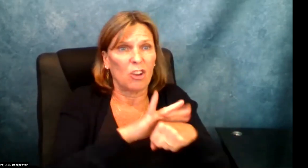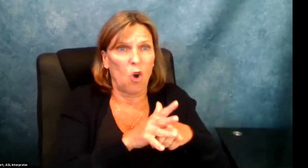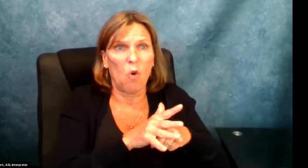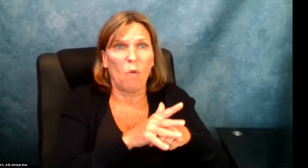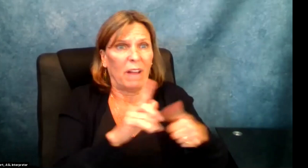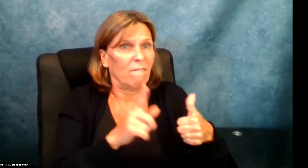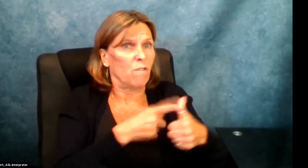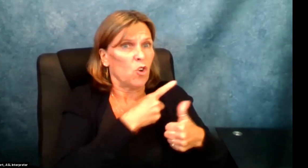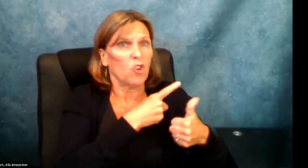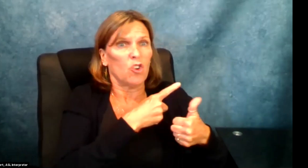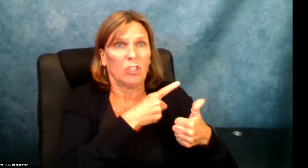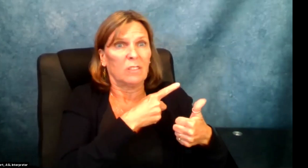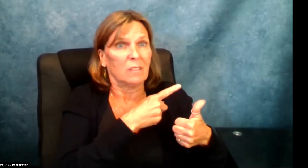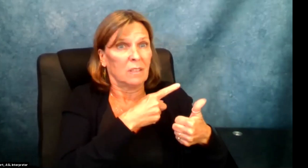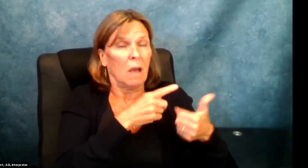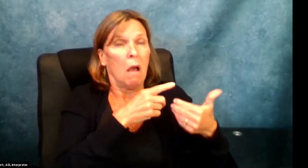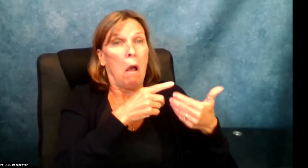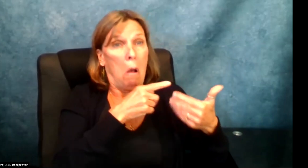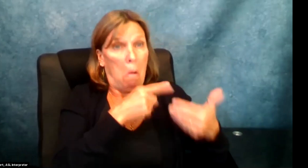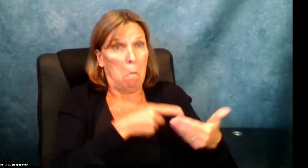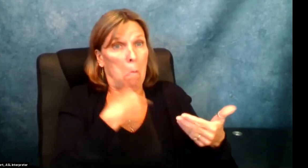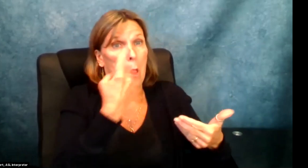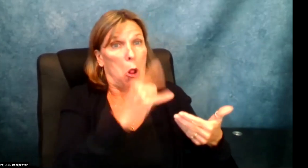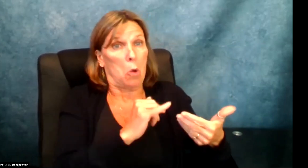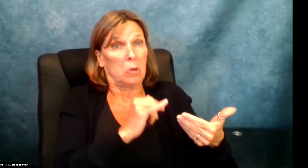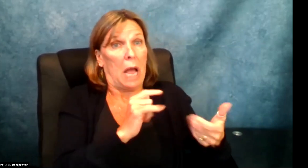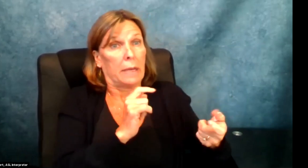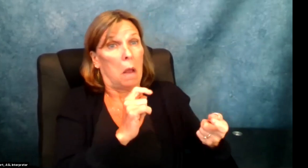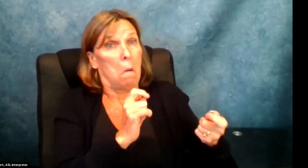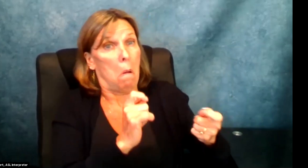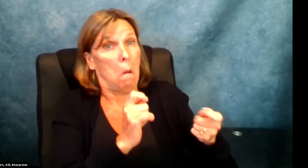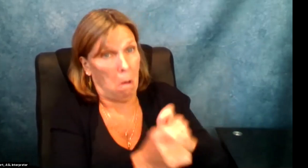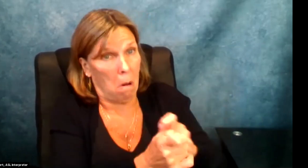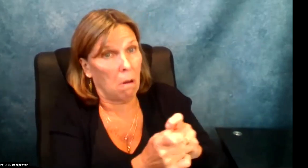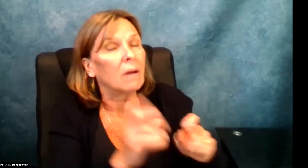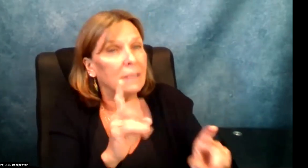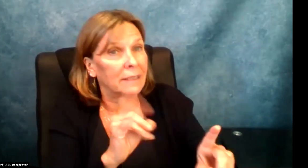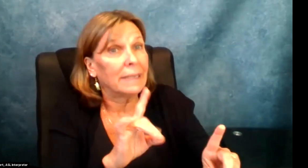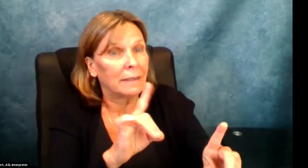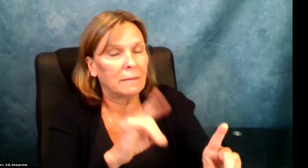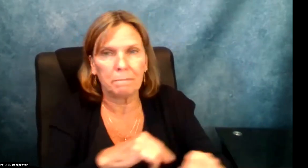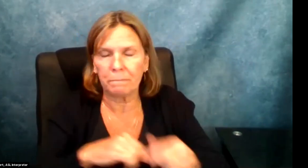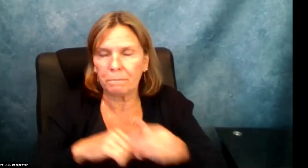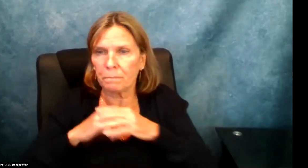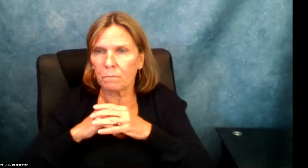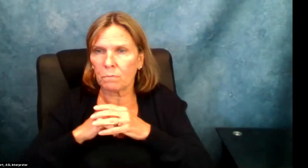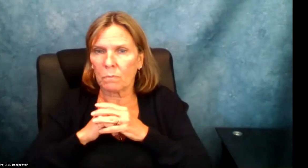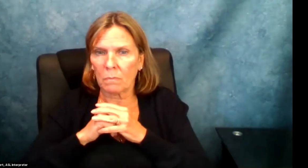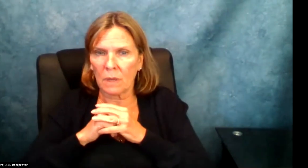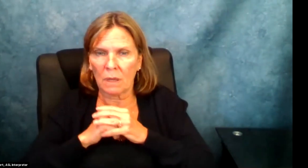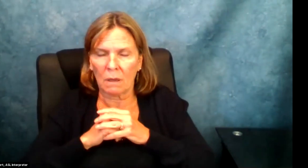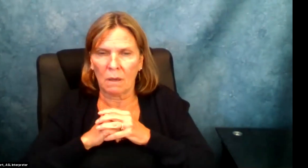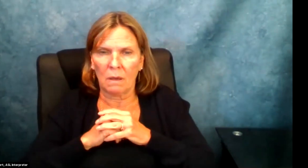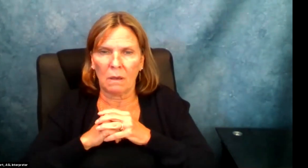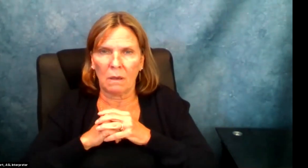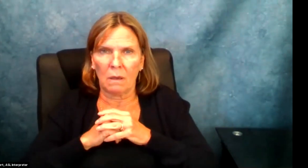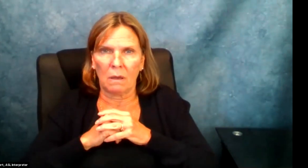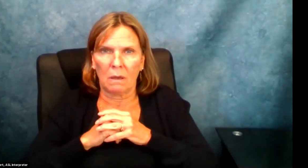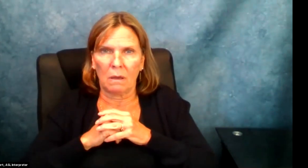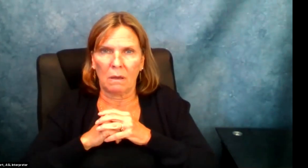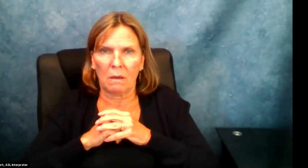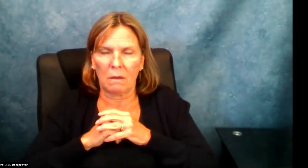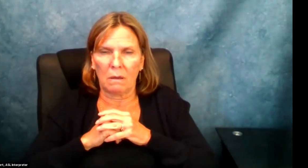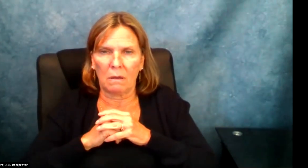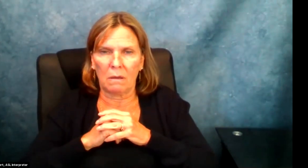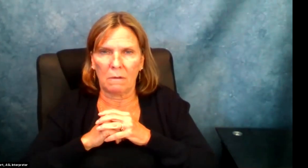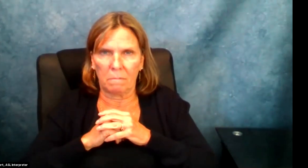Danielle's question is that it depends on, and this would be the research that we'll be gathering, not we, the people